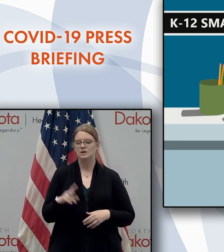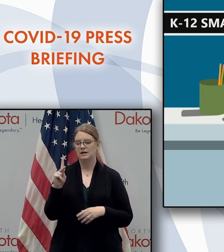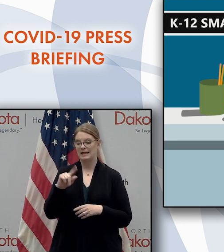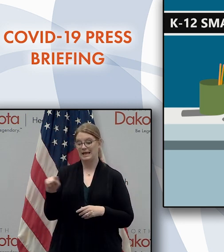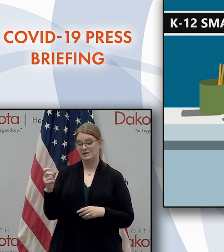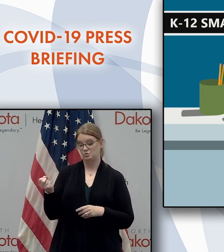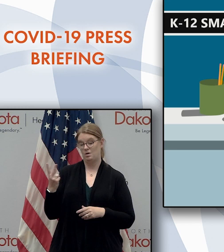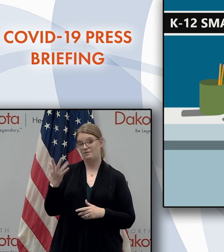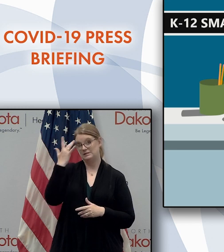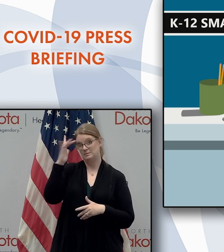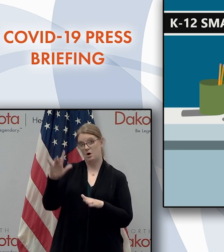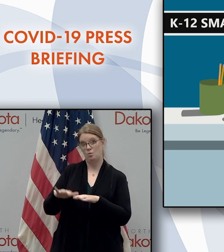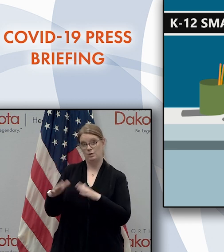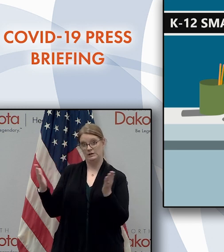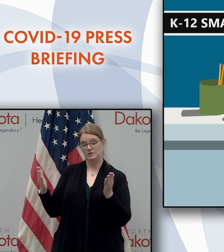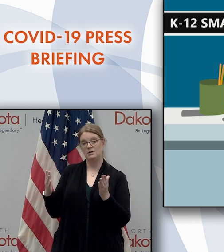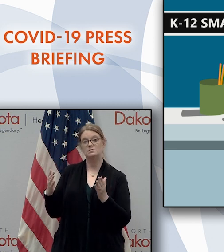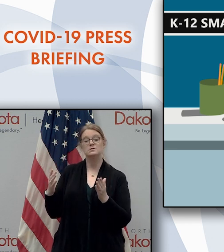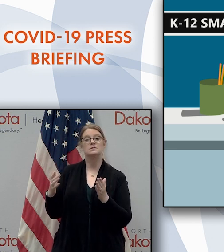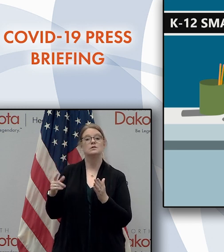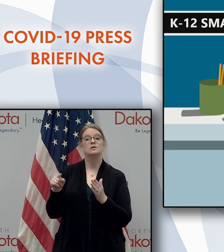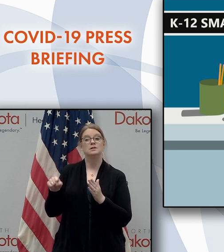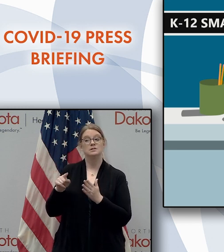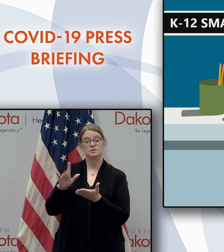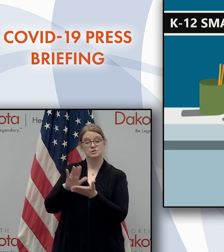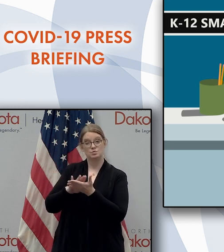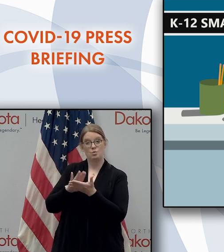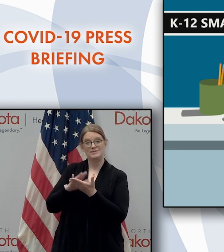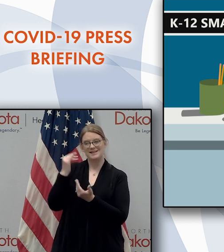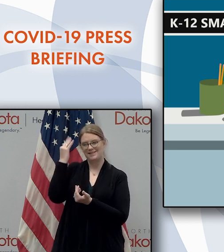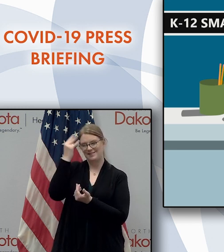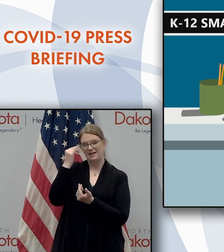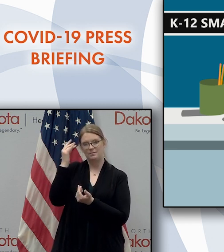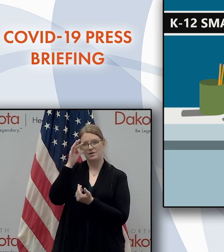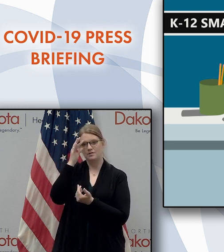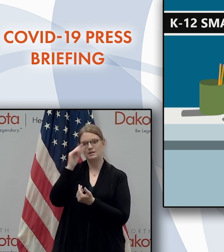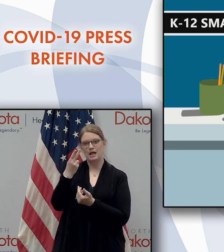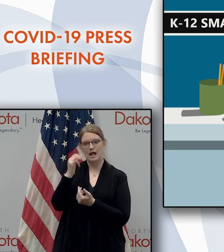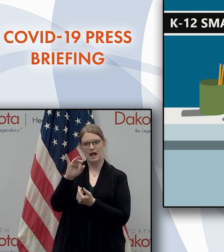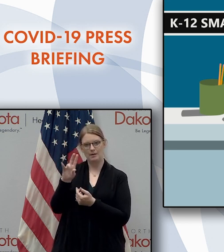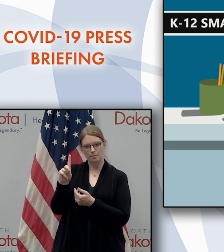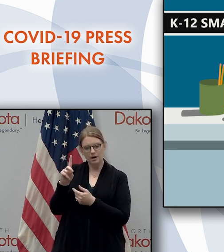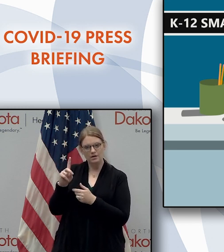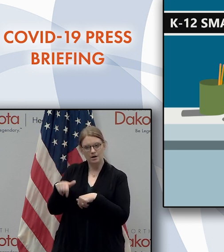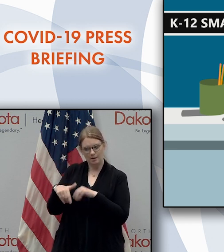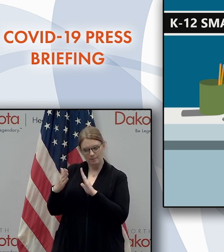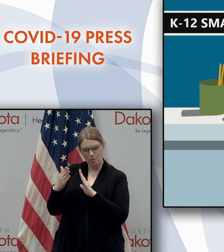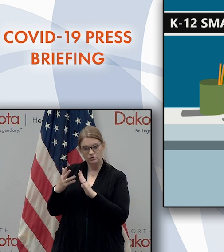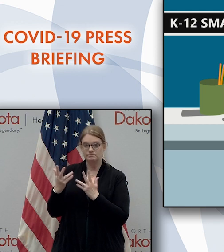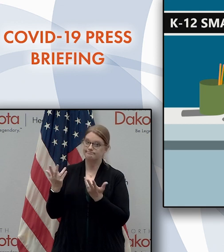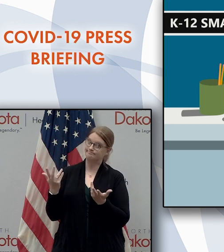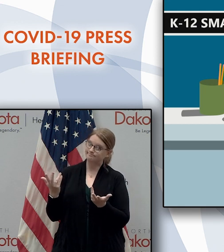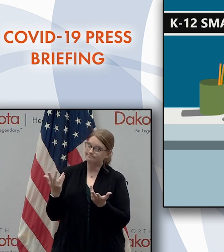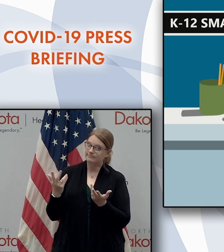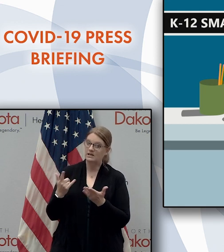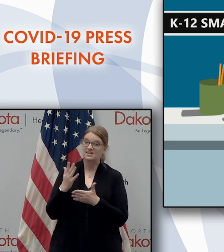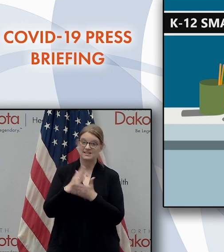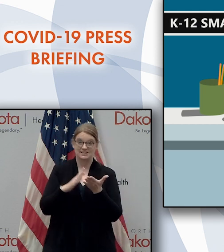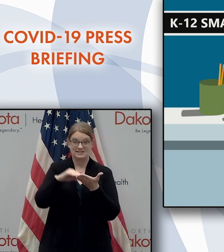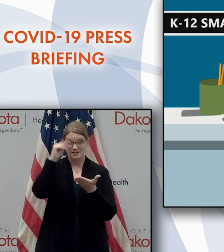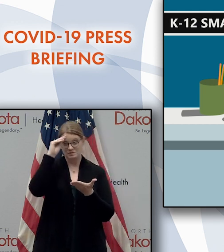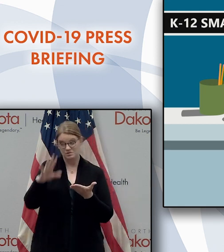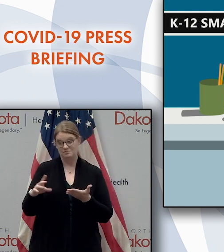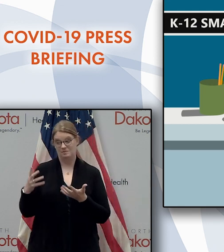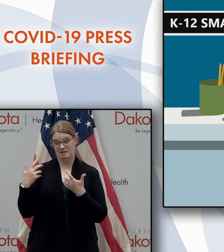K-12 Smart Restart Plan requires school to take into consideration this hybrid approach, because again, you may have students that have